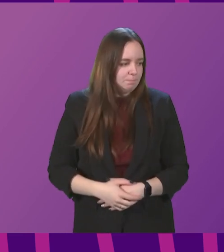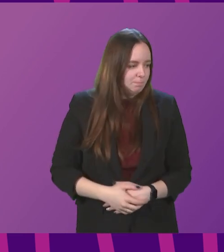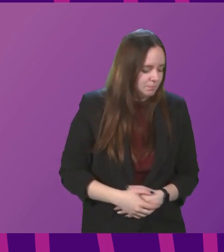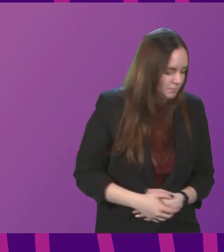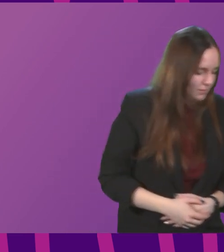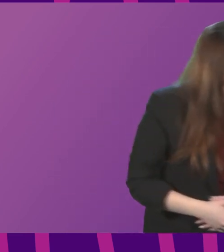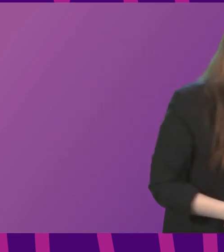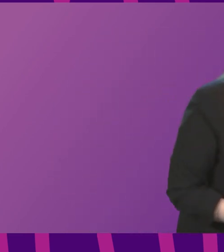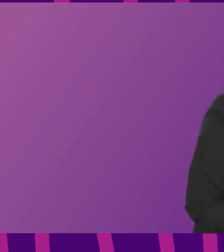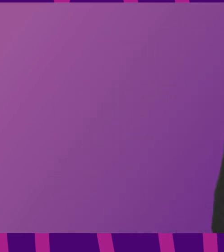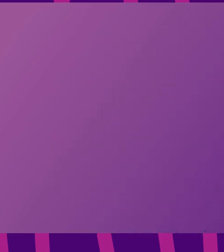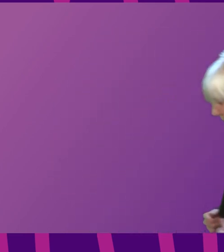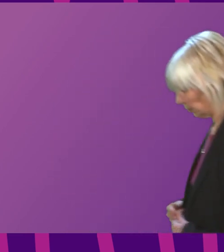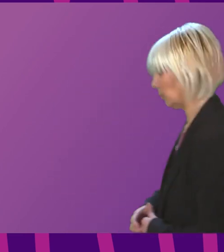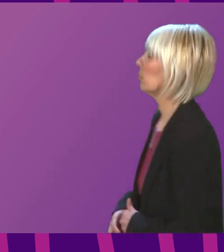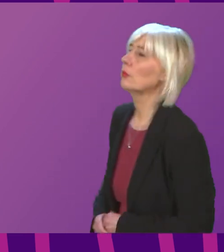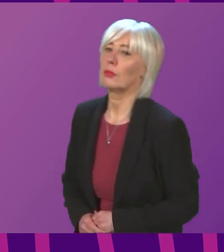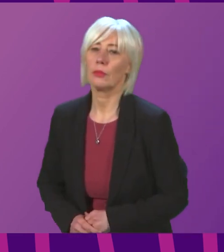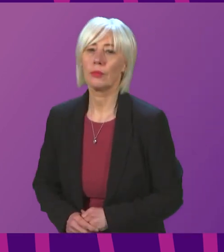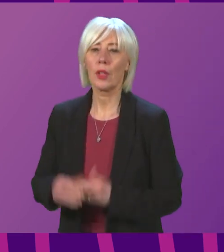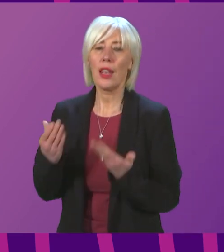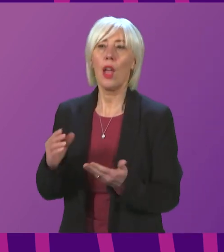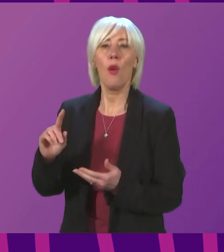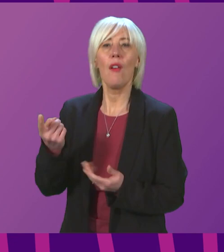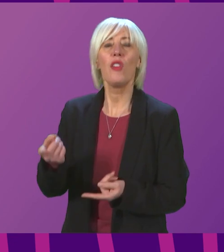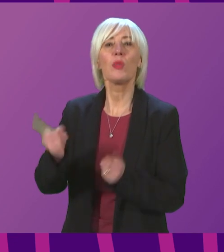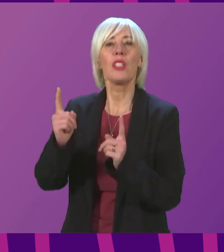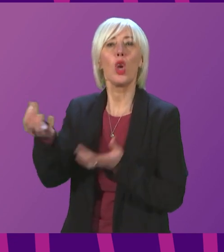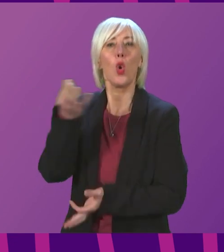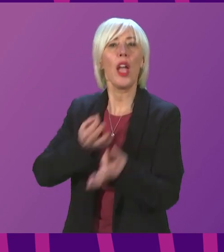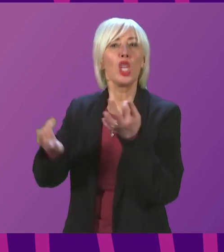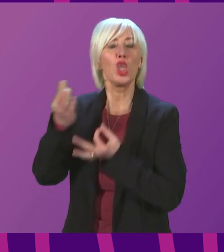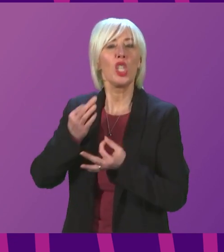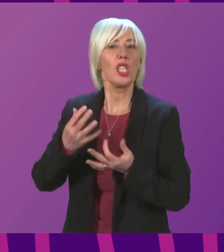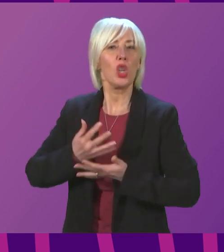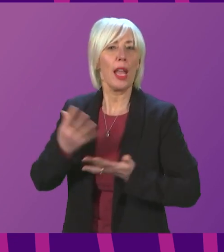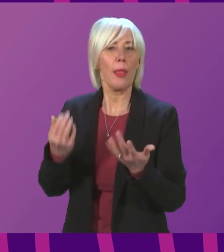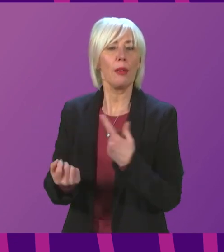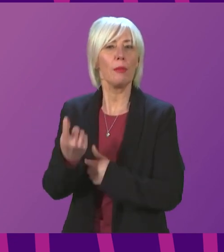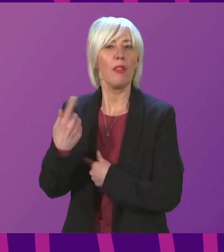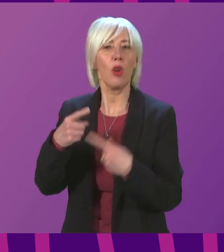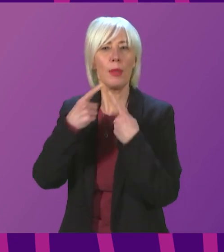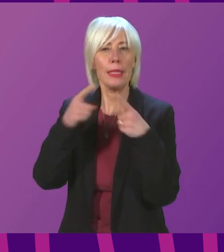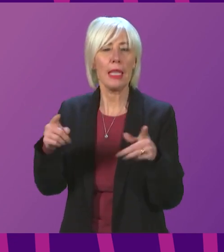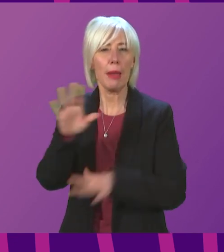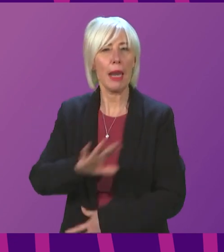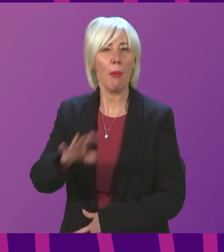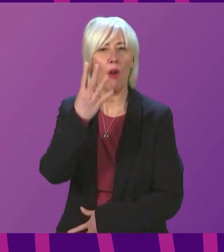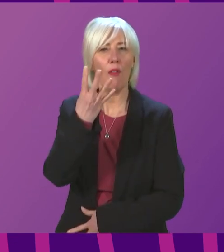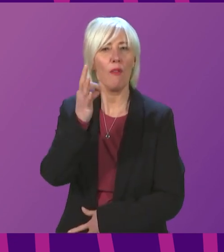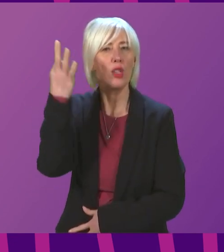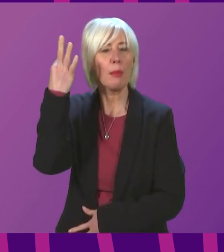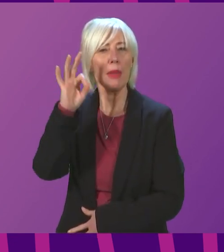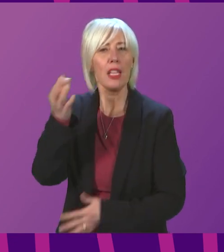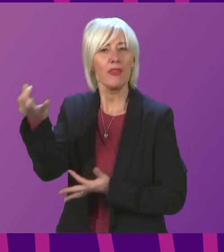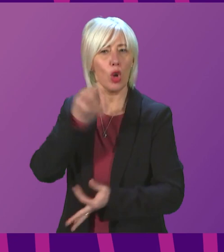Thank you. The First Minister will now take questions on the issues raised in her statement. I intend to allow around 40 minutes for questions, after which